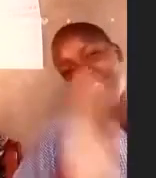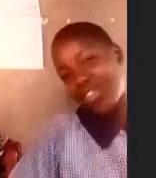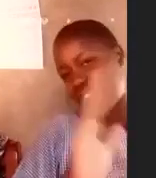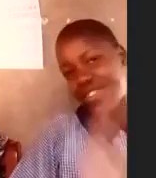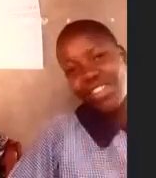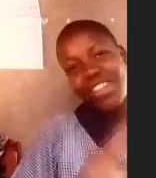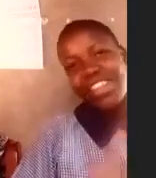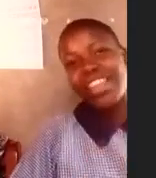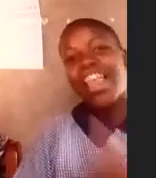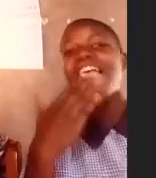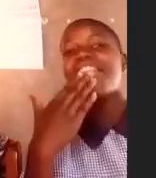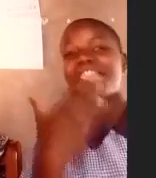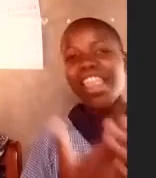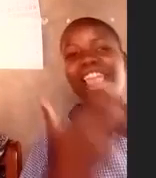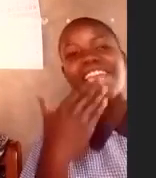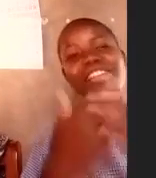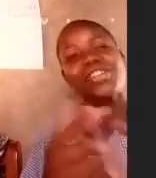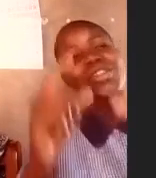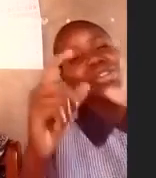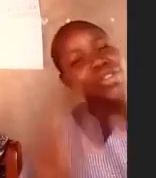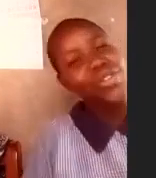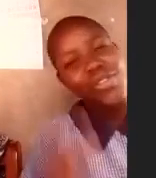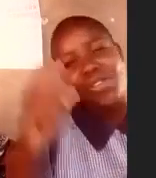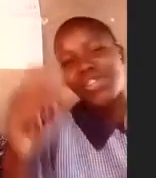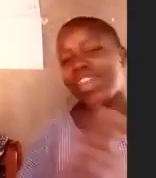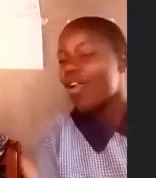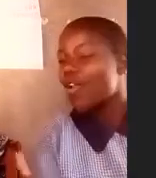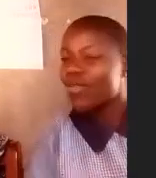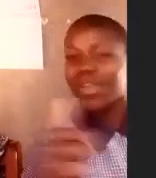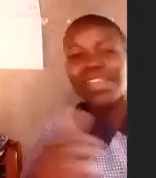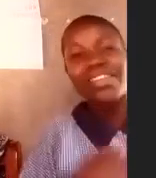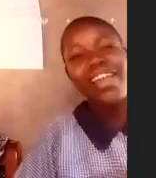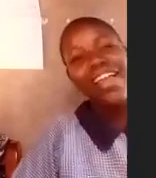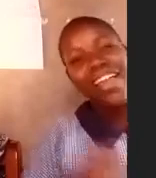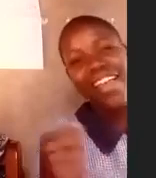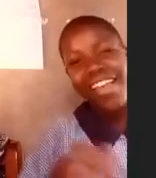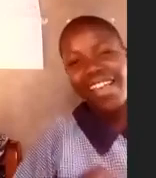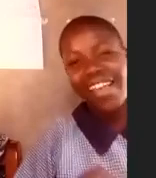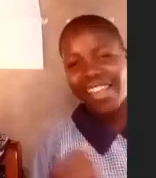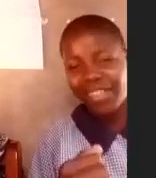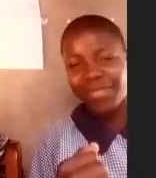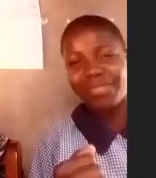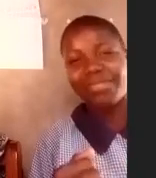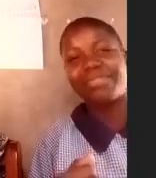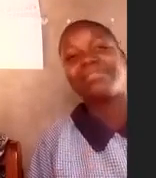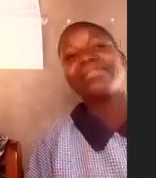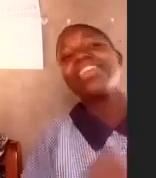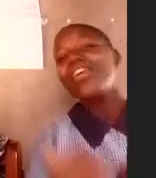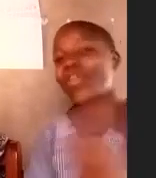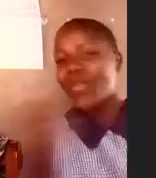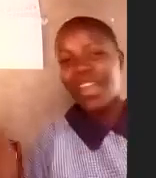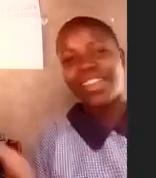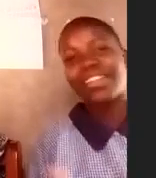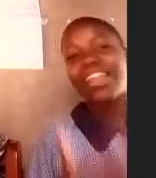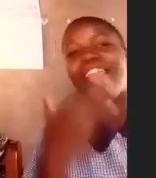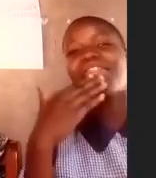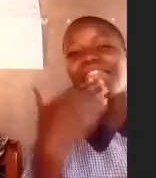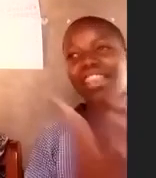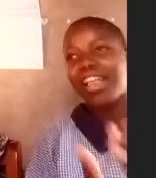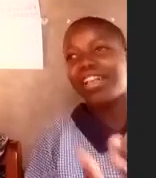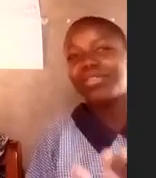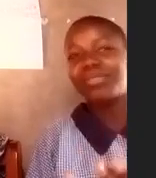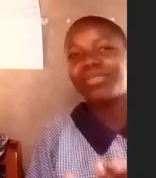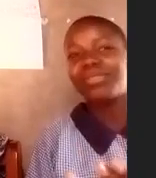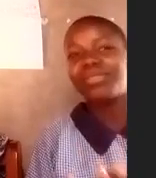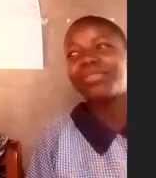The eKitabu, you are good. Thank you for the gifts. We are well and happy and